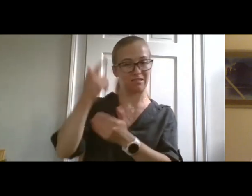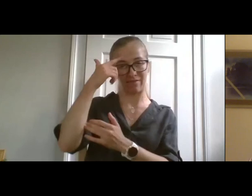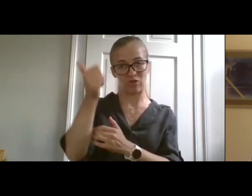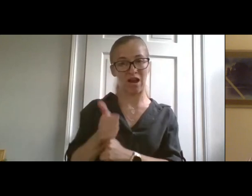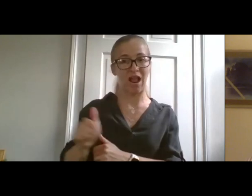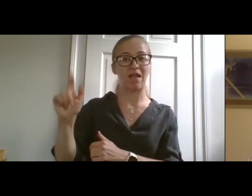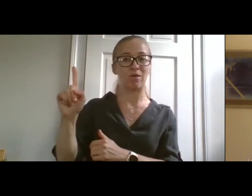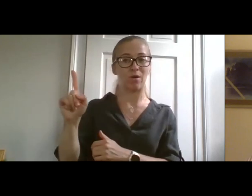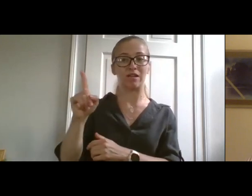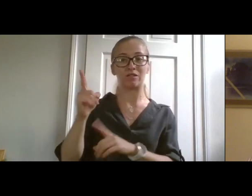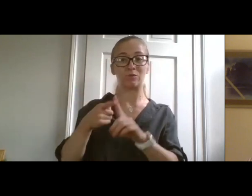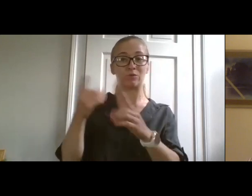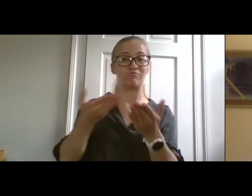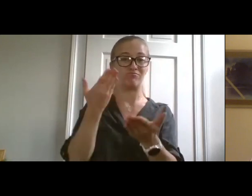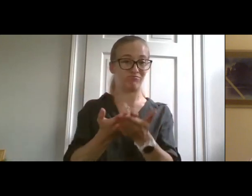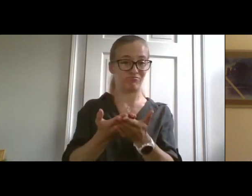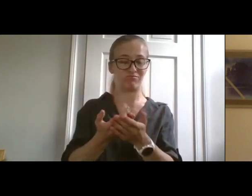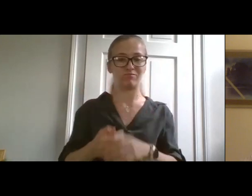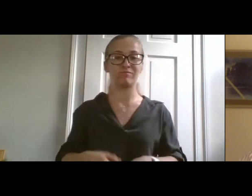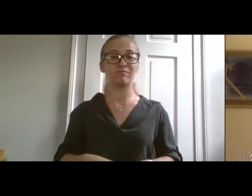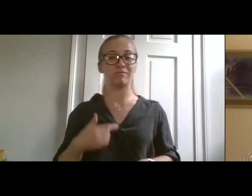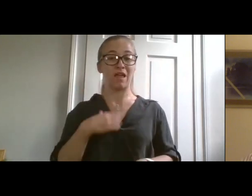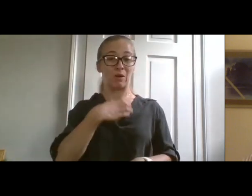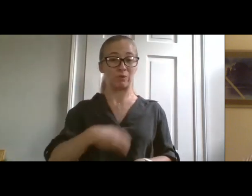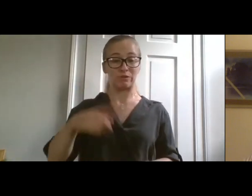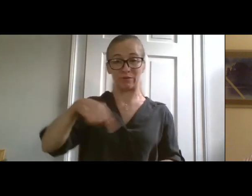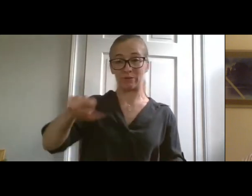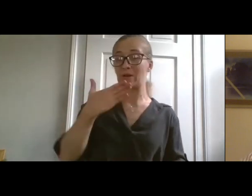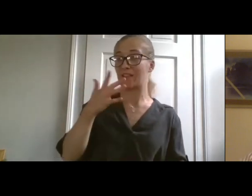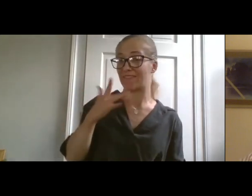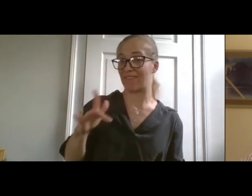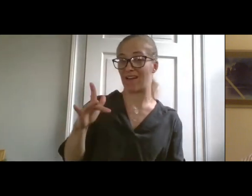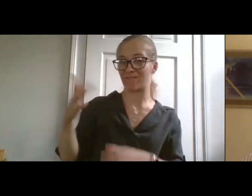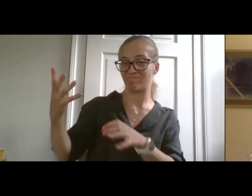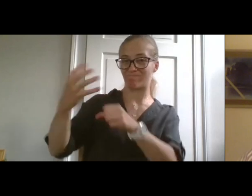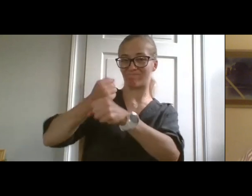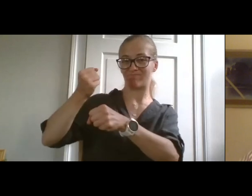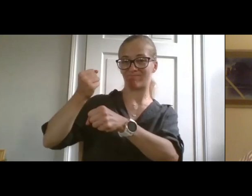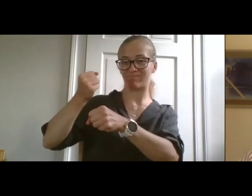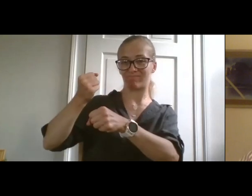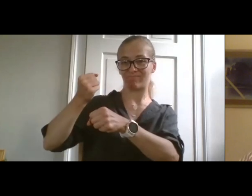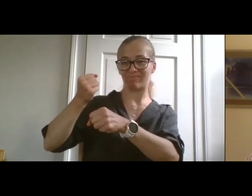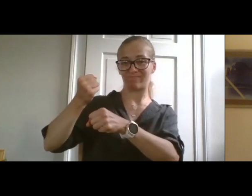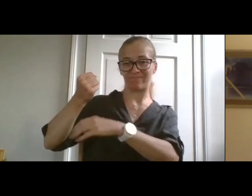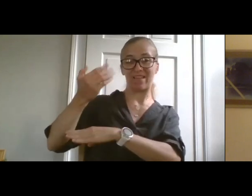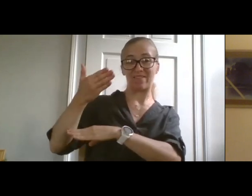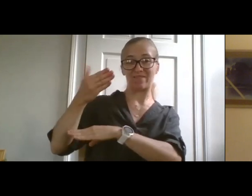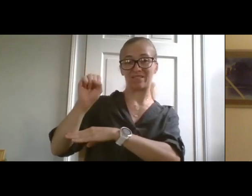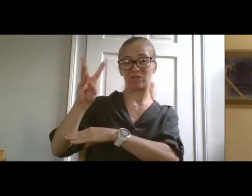get there that needs to. I wish you good luck in scoring the swag of your choice.